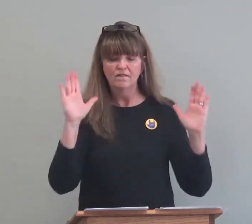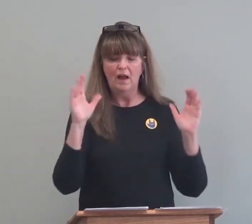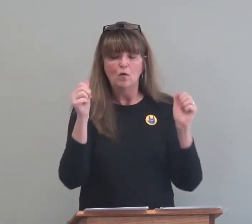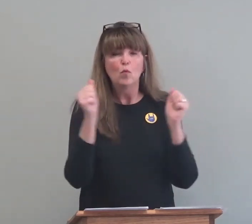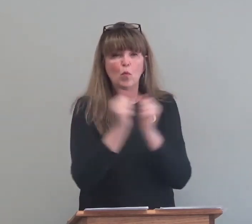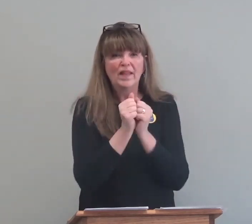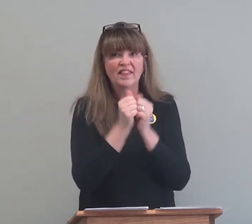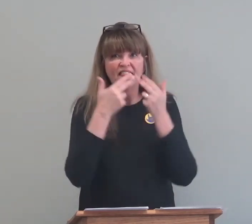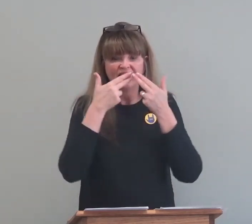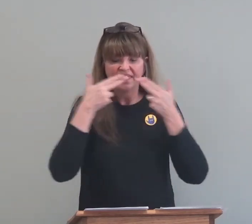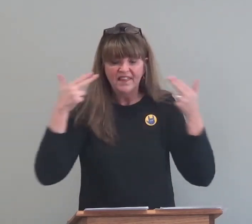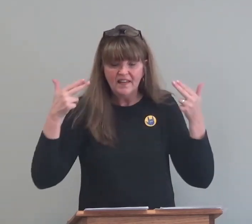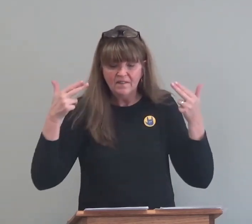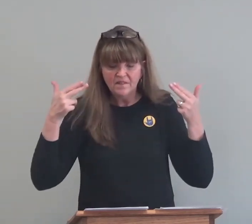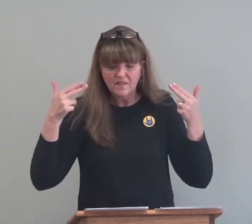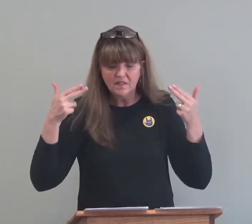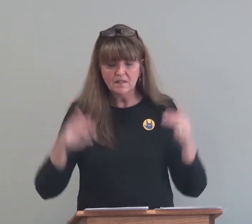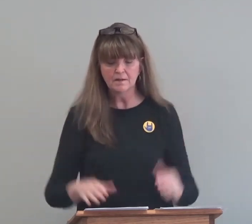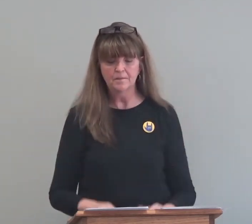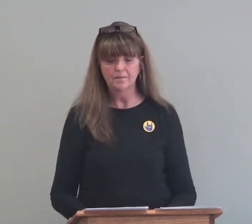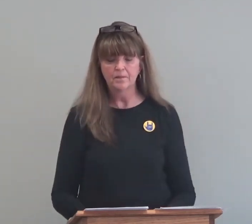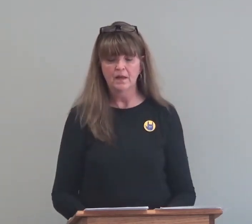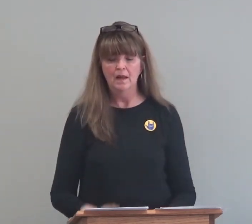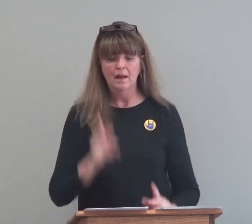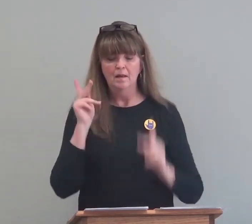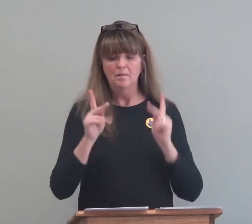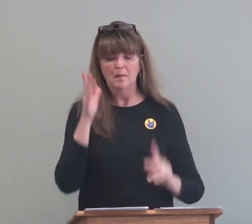He will be crucified with thieves.